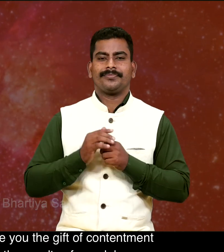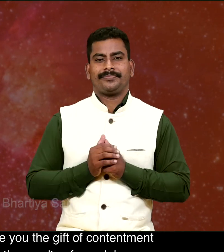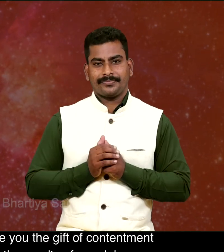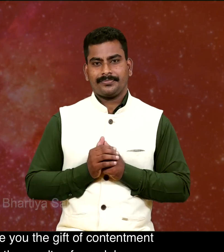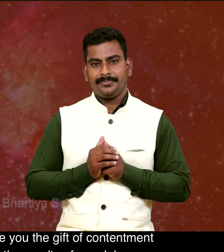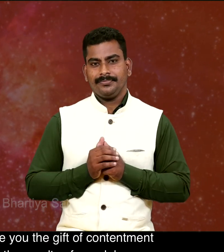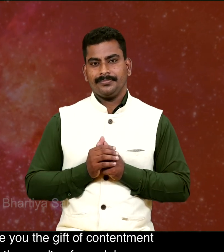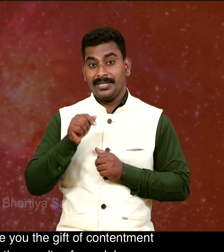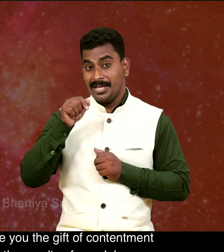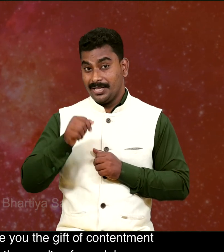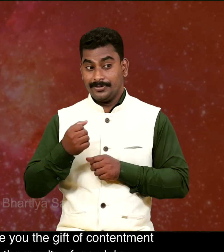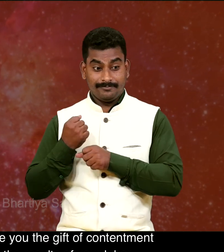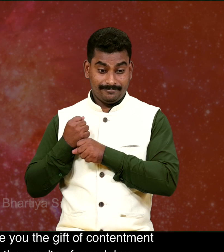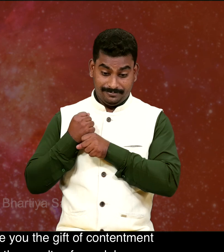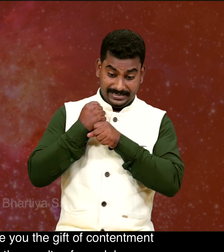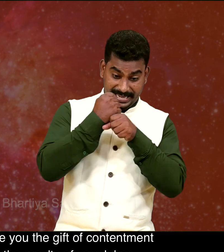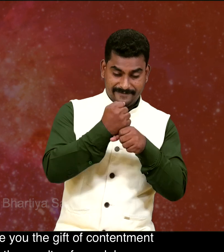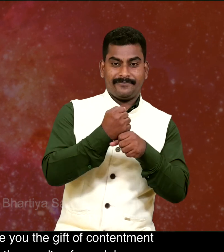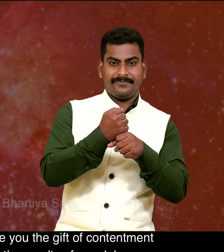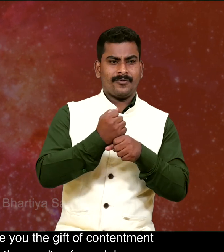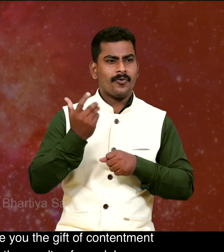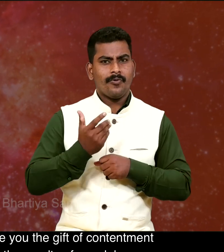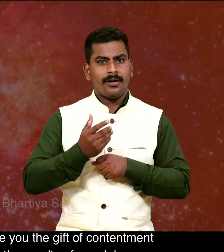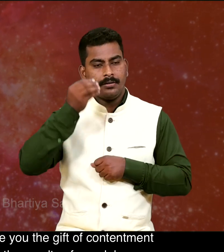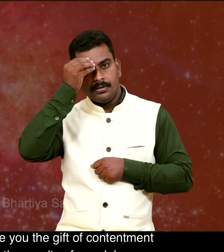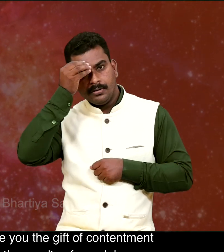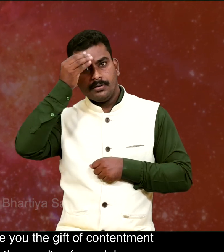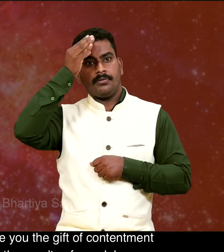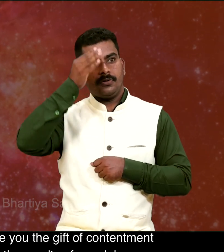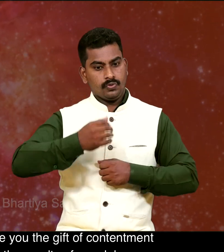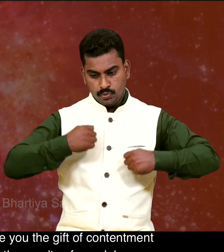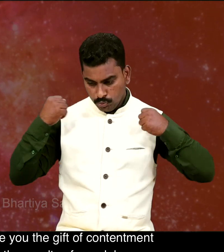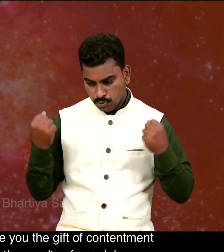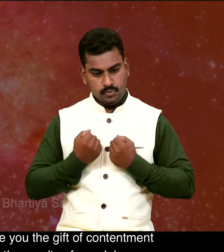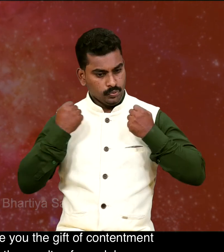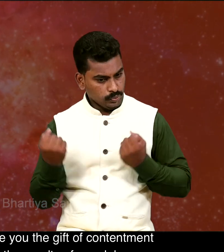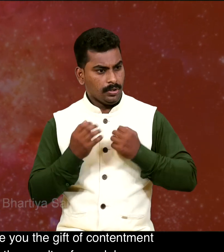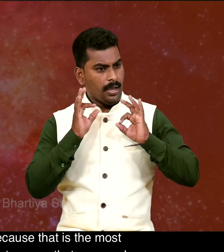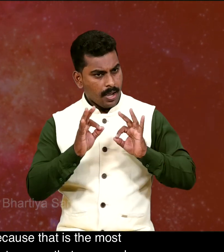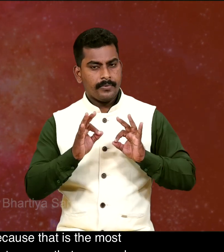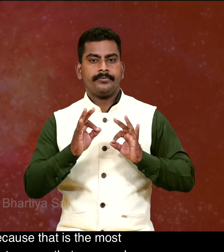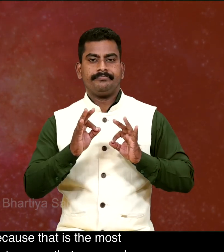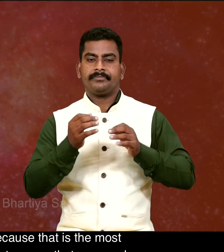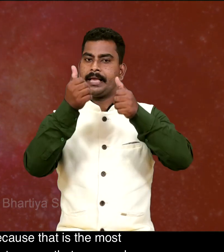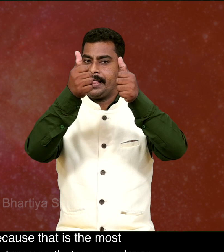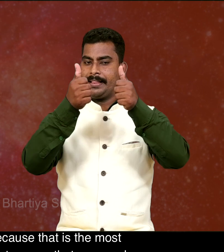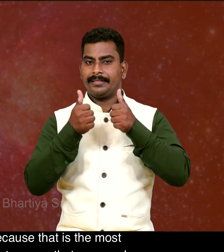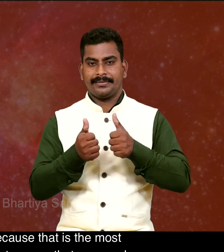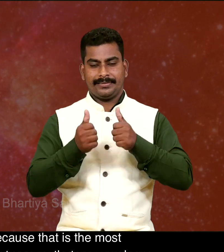the gift of contentment with the results of your labor, because that is the